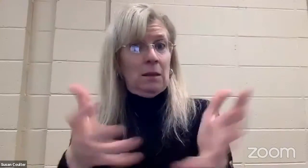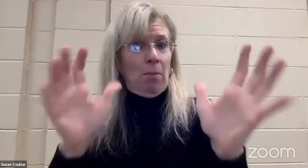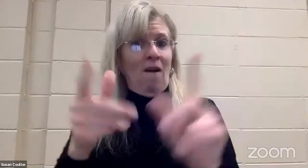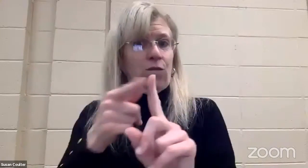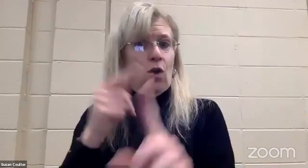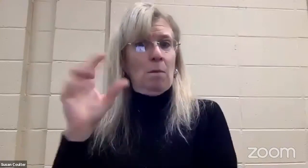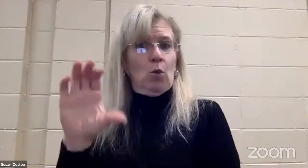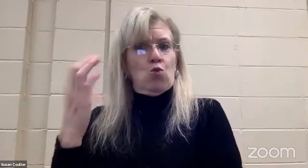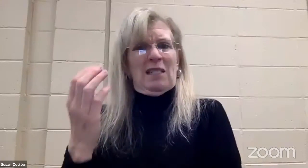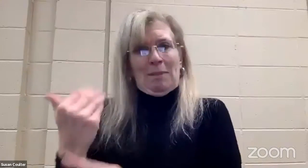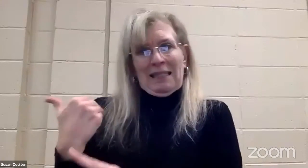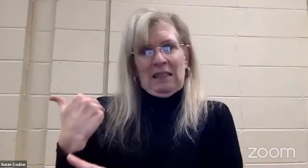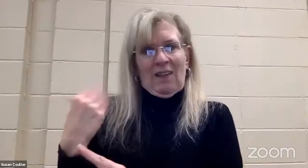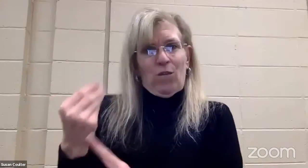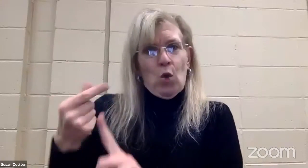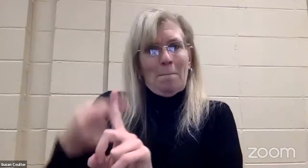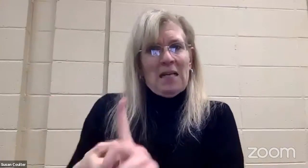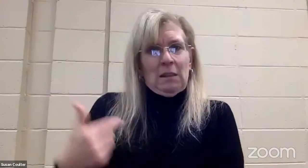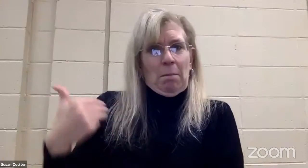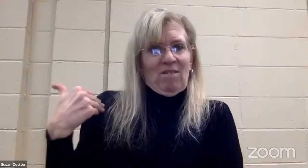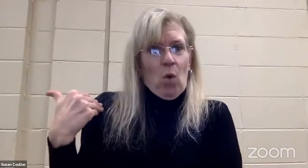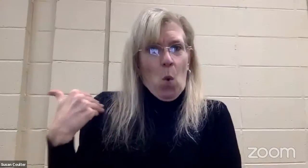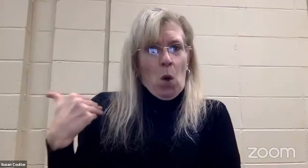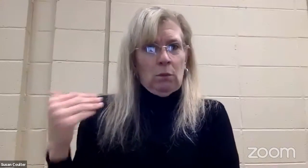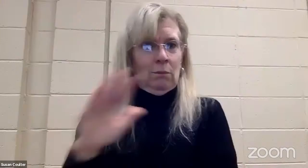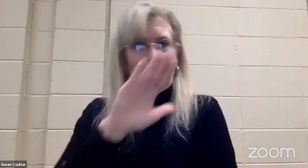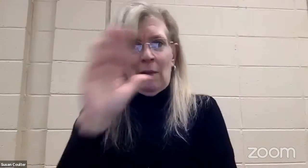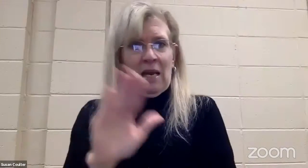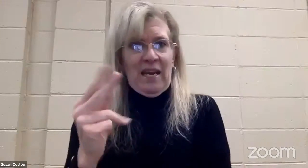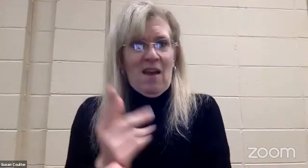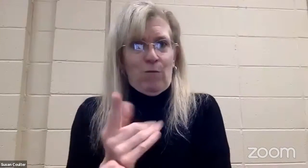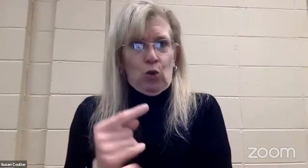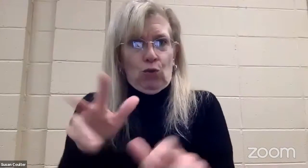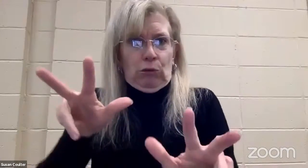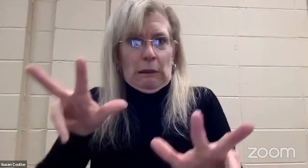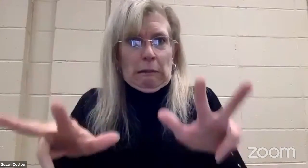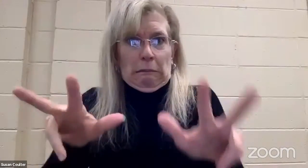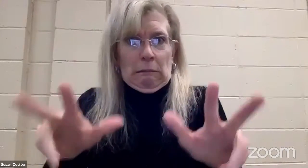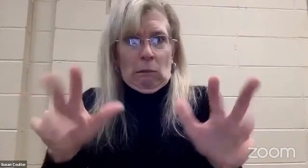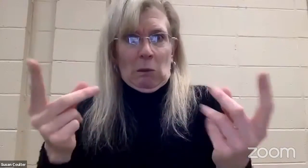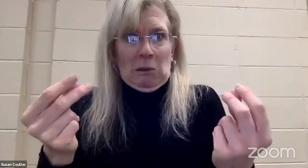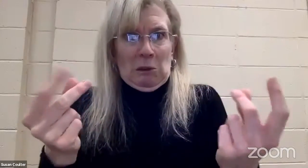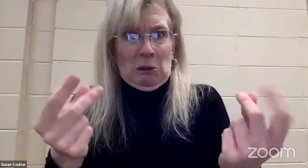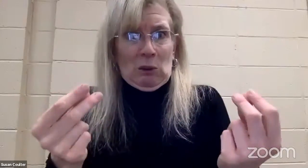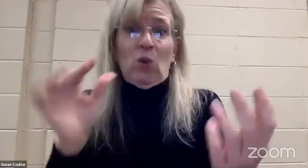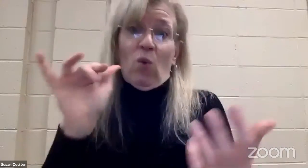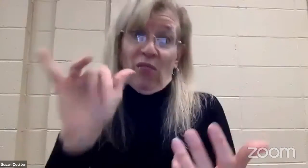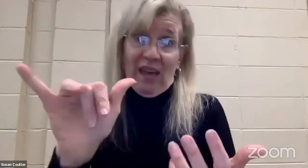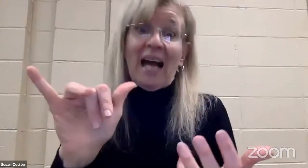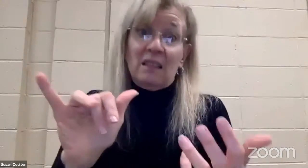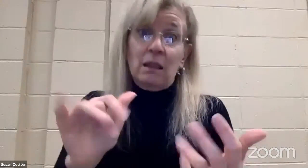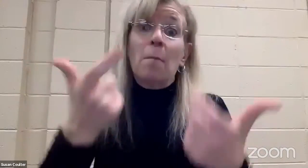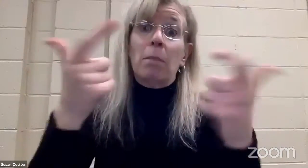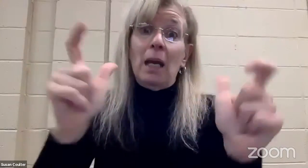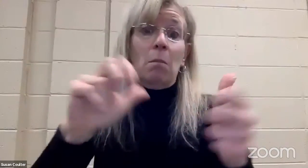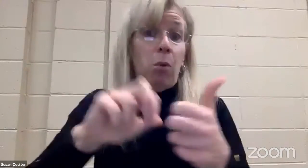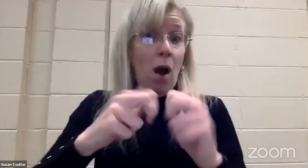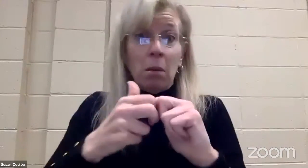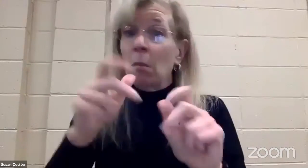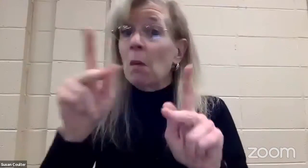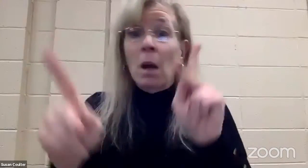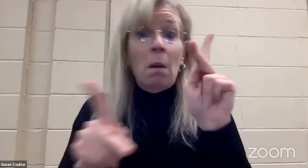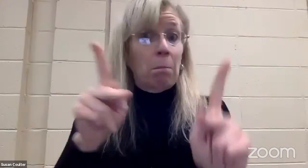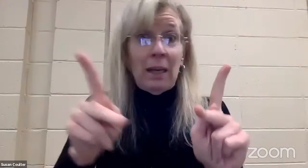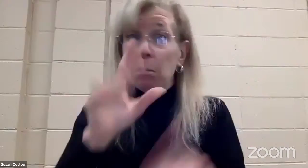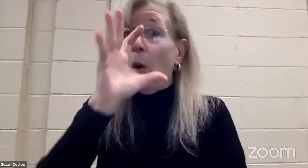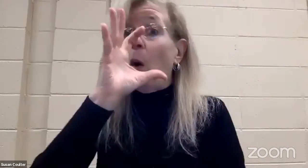an Instant Pot from Christmas a few months before, never used it. What am I supposed to do? That's a big